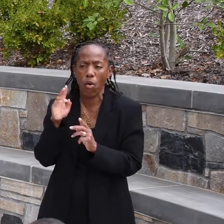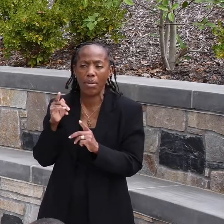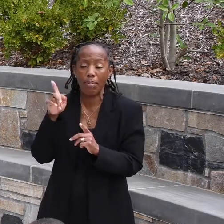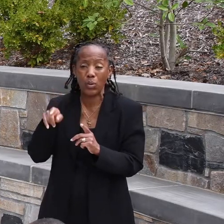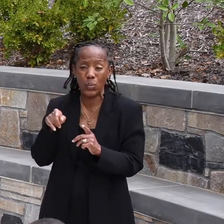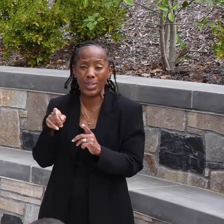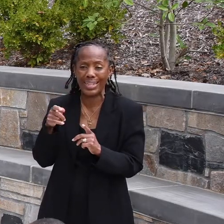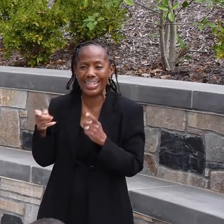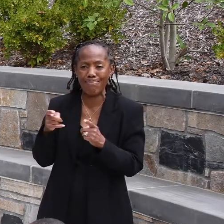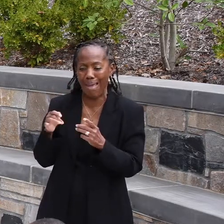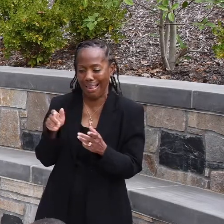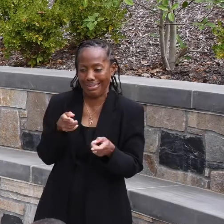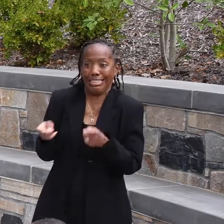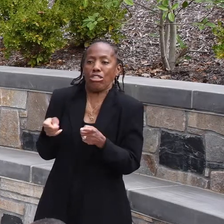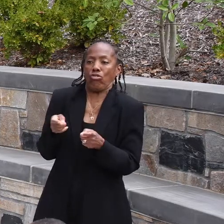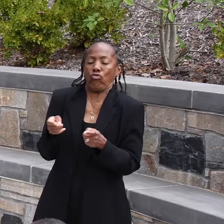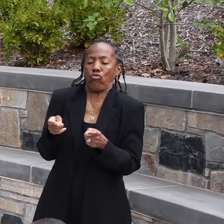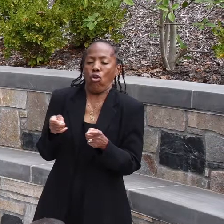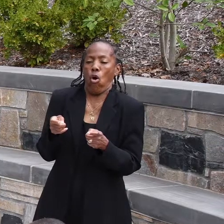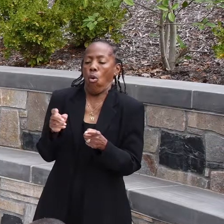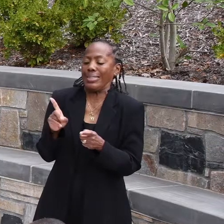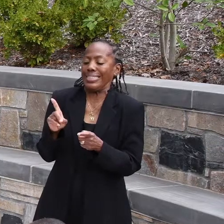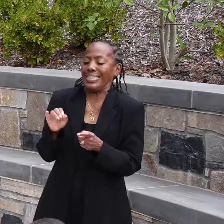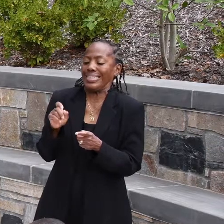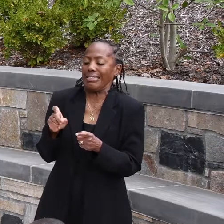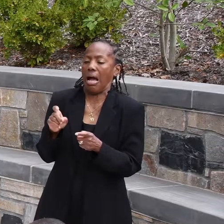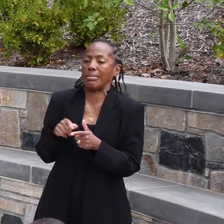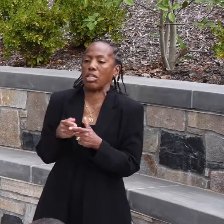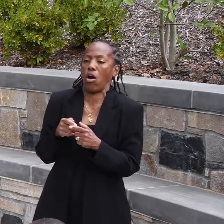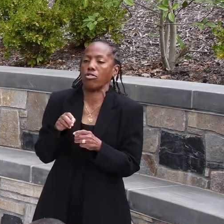managed detox and withdrawal management.